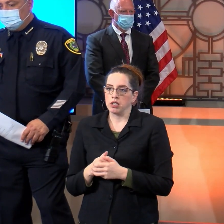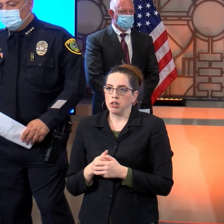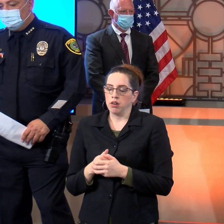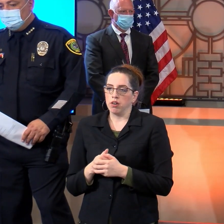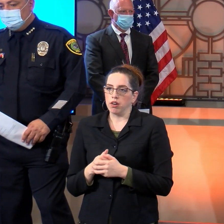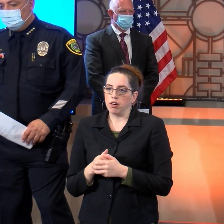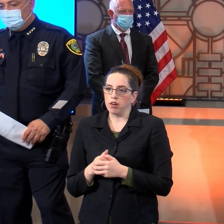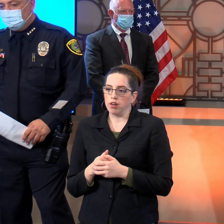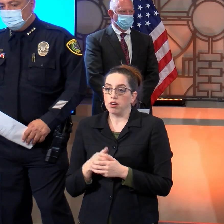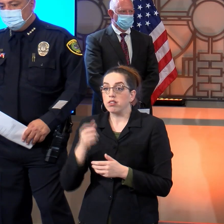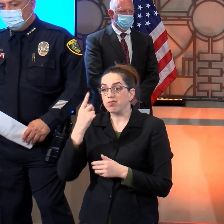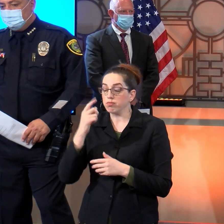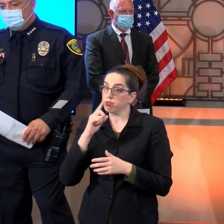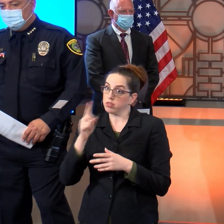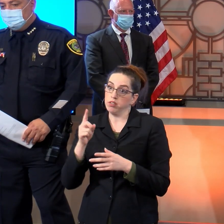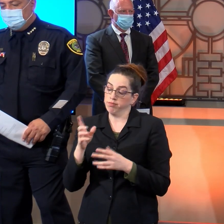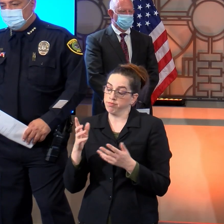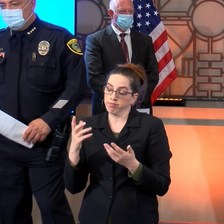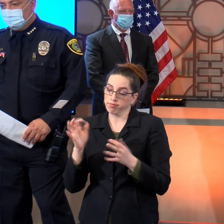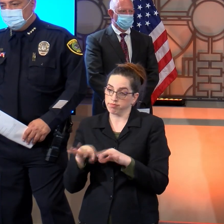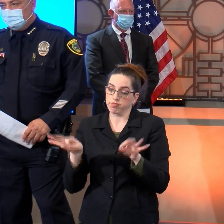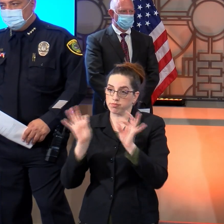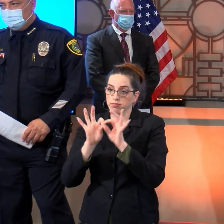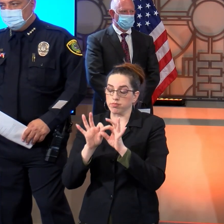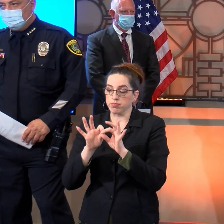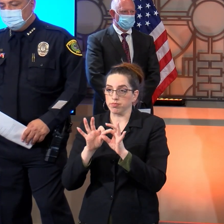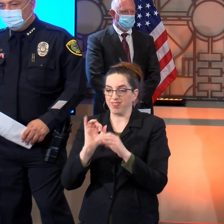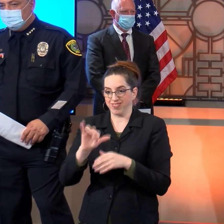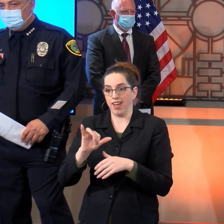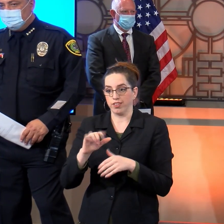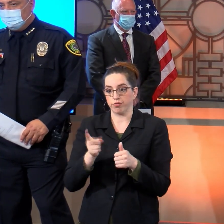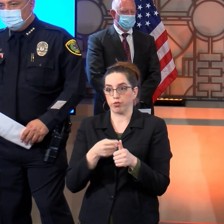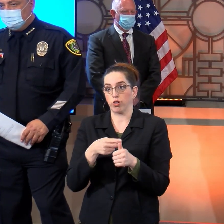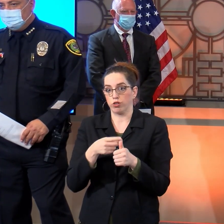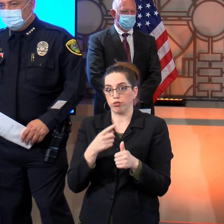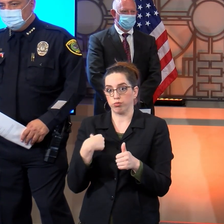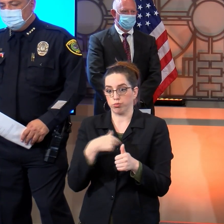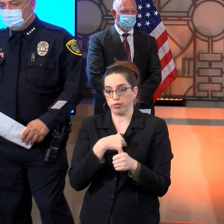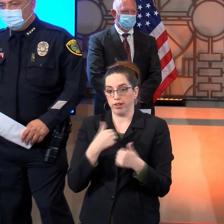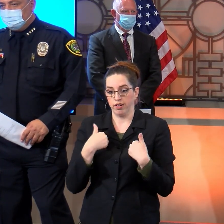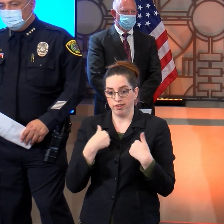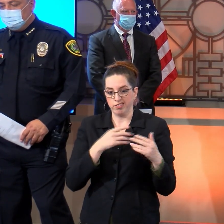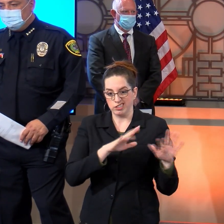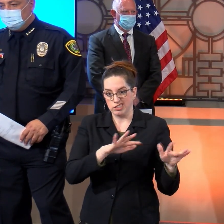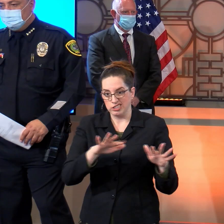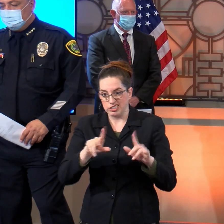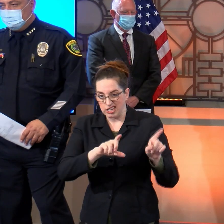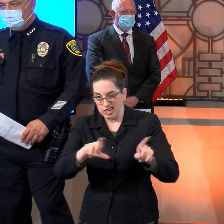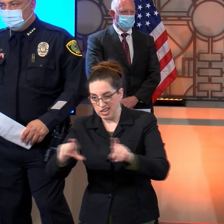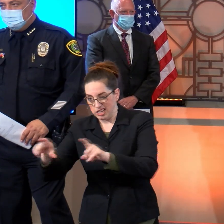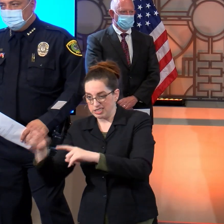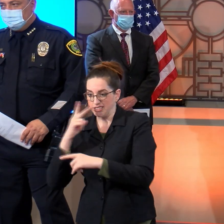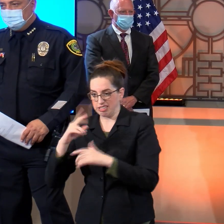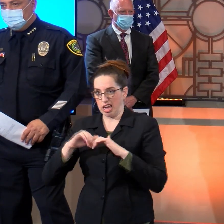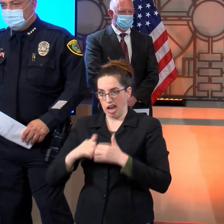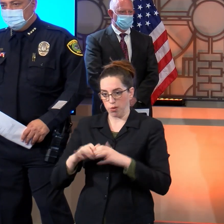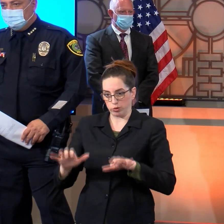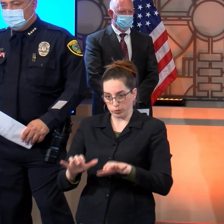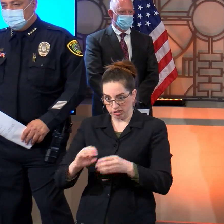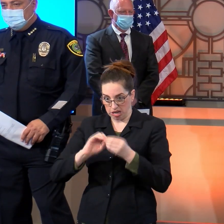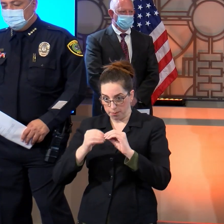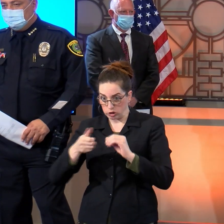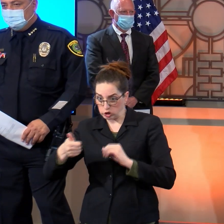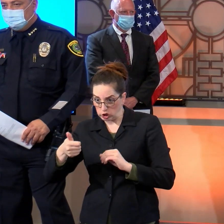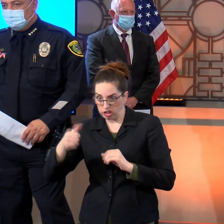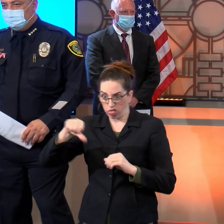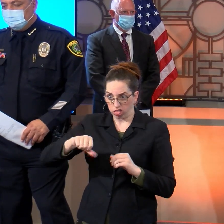capacity. But that's critical. And that's one of the main tools that we'll have to understand how we're doing through this recovery and make sure it's going the